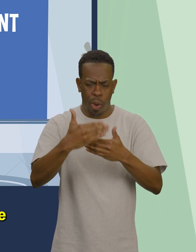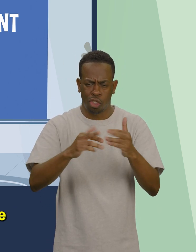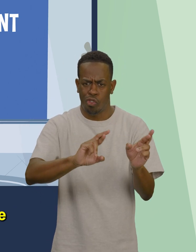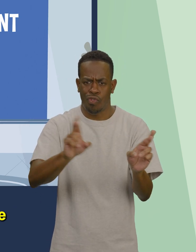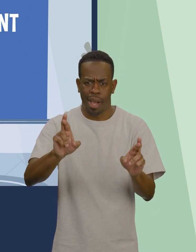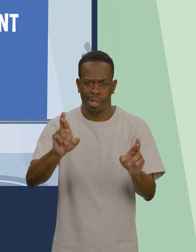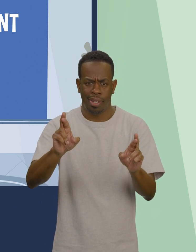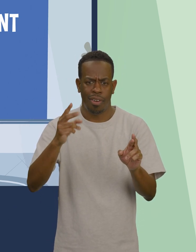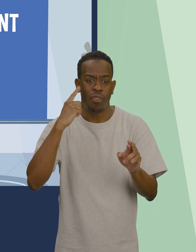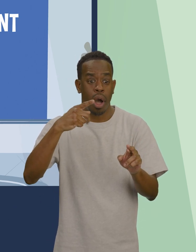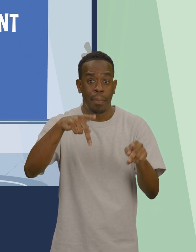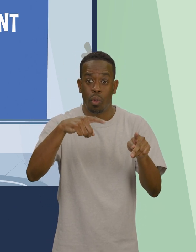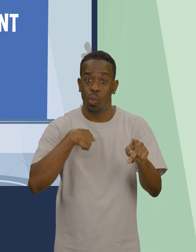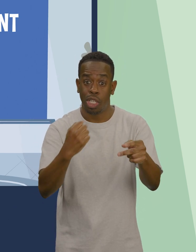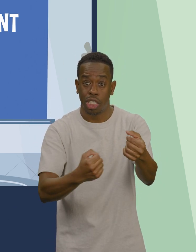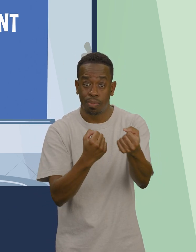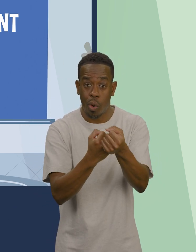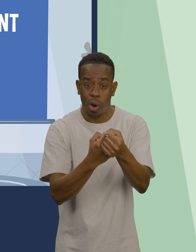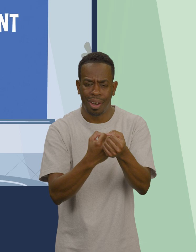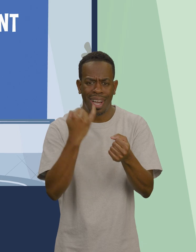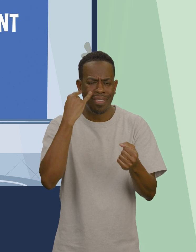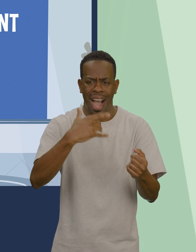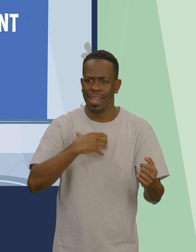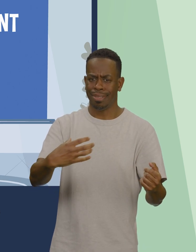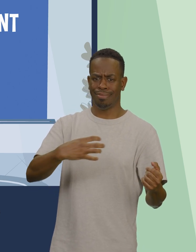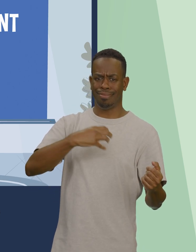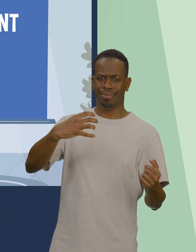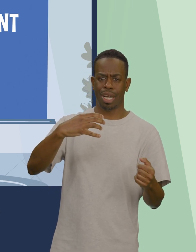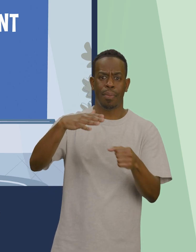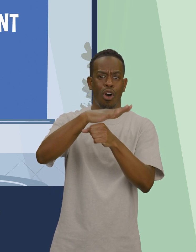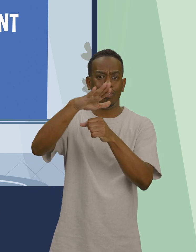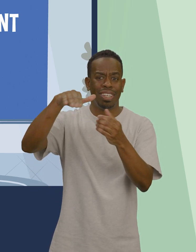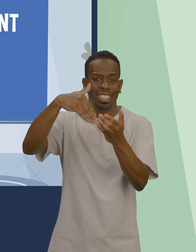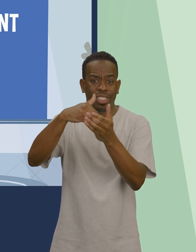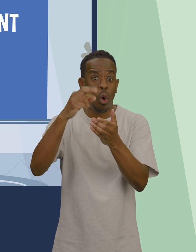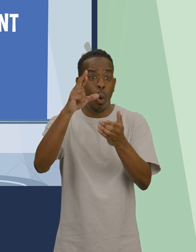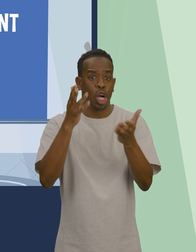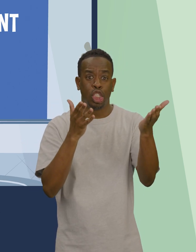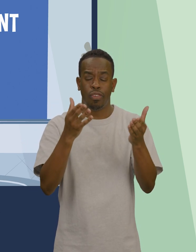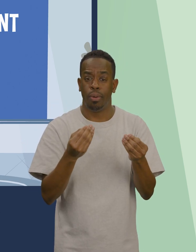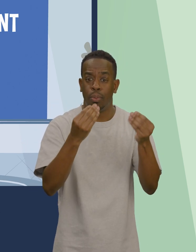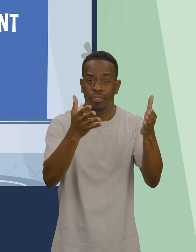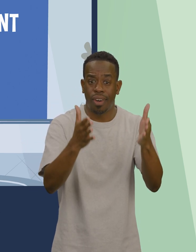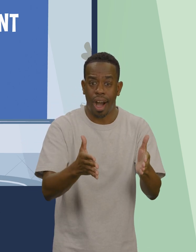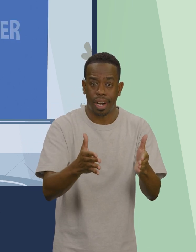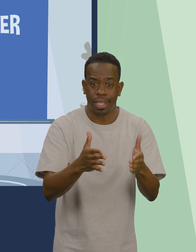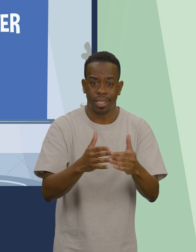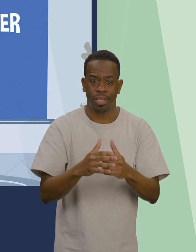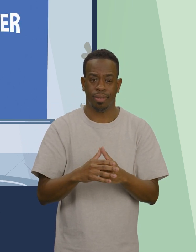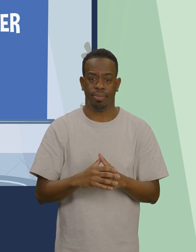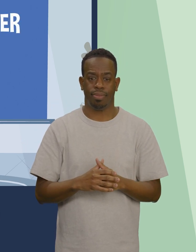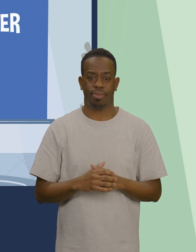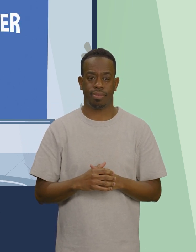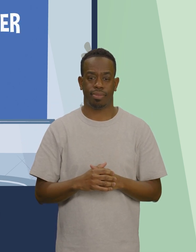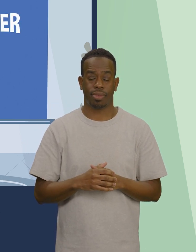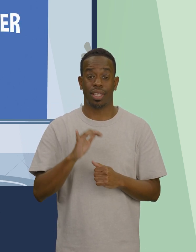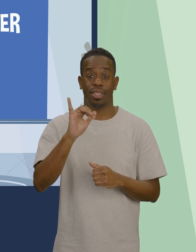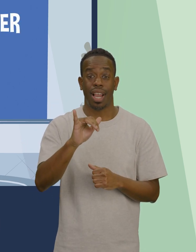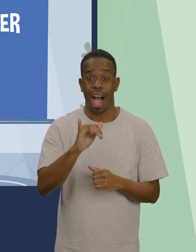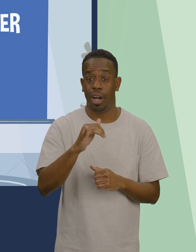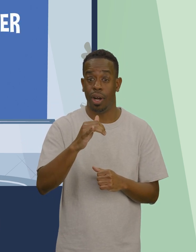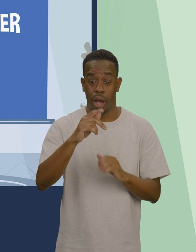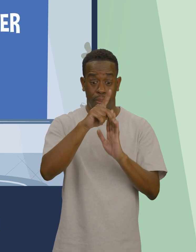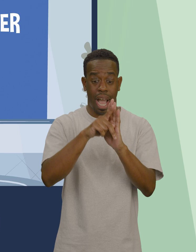process available for people we support if they have grievances about the regional center or a service provider. The whistleblower